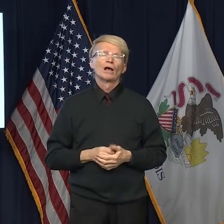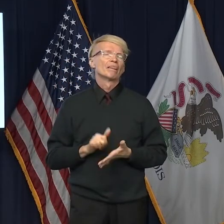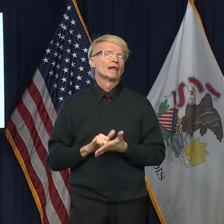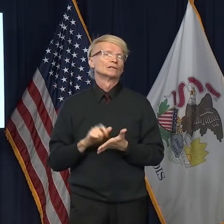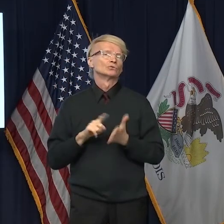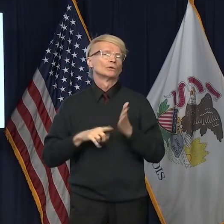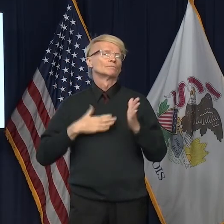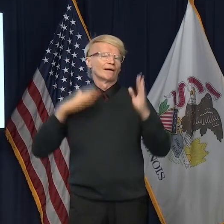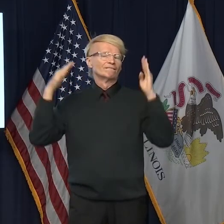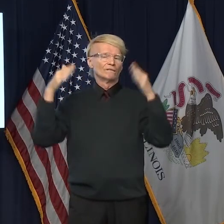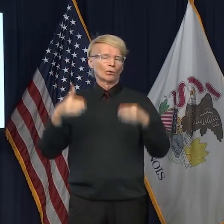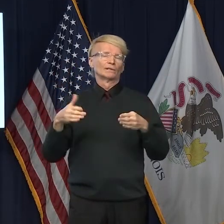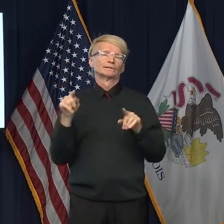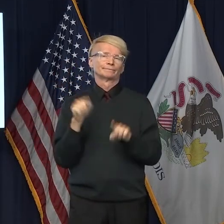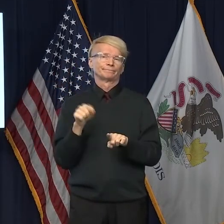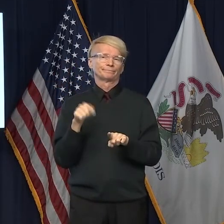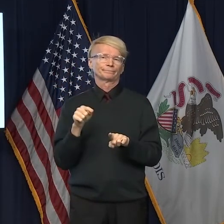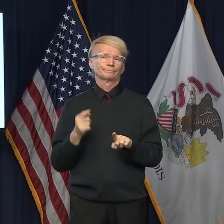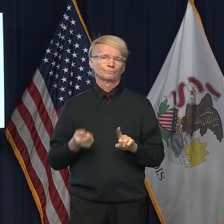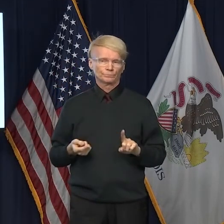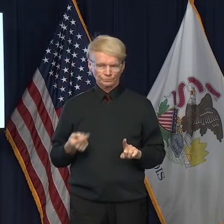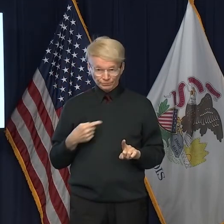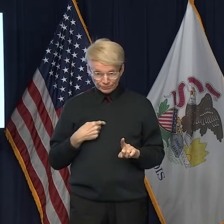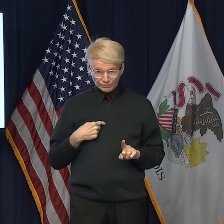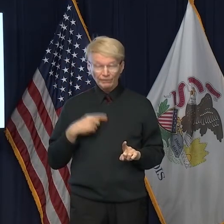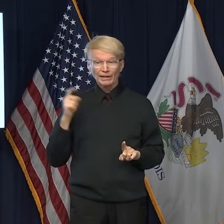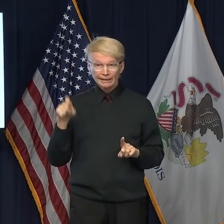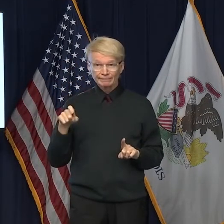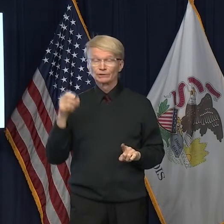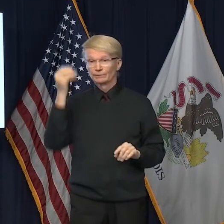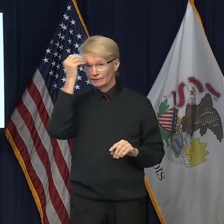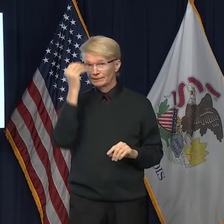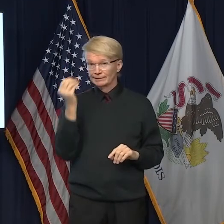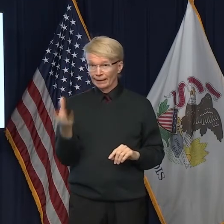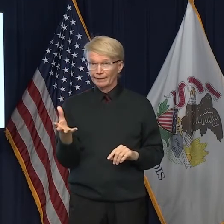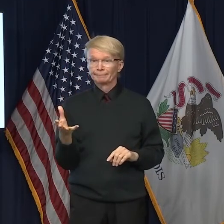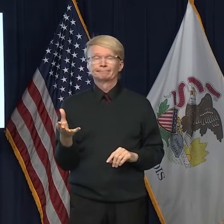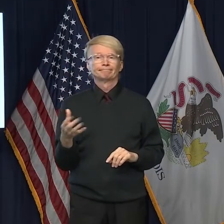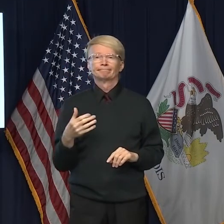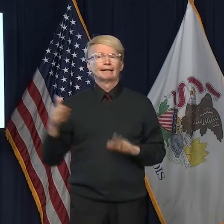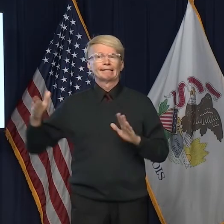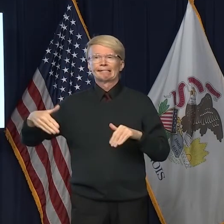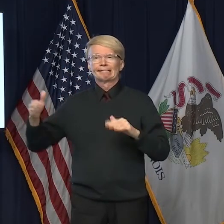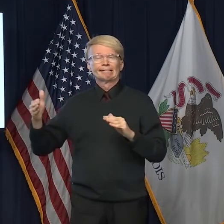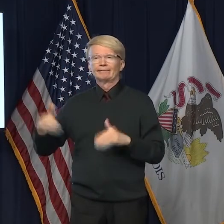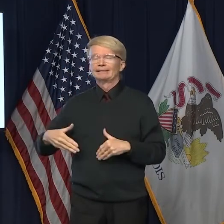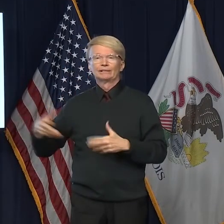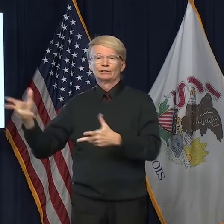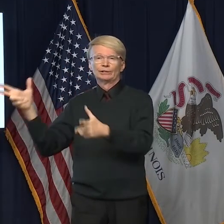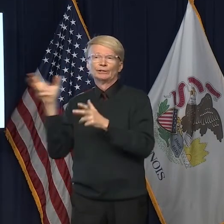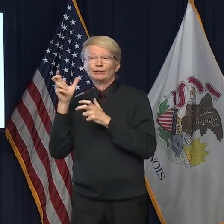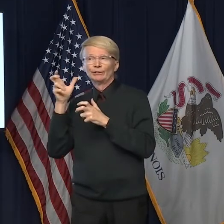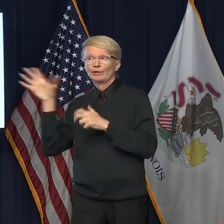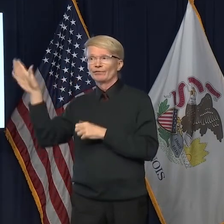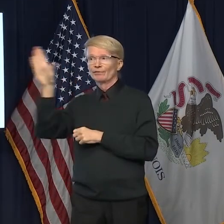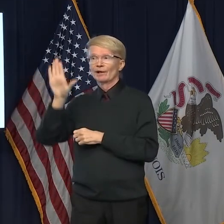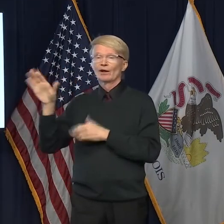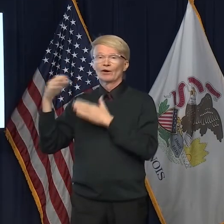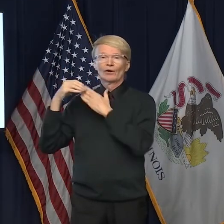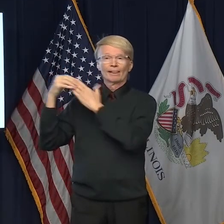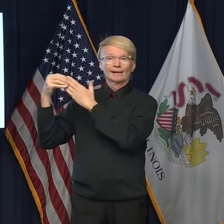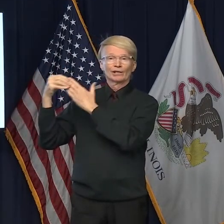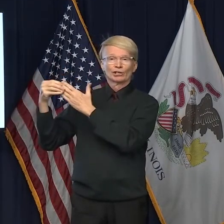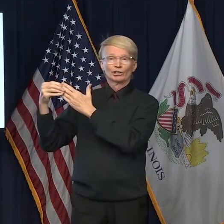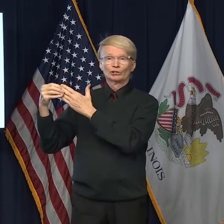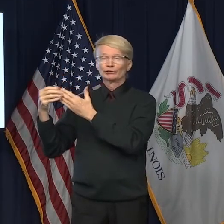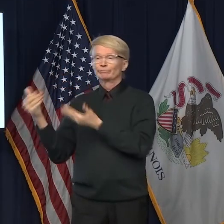I've been focused on, and I will say that I have not yet heard back from the leaders about what